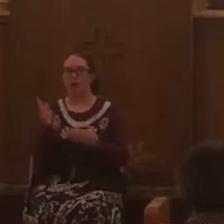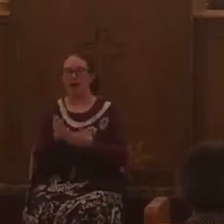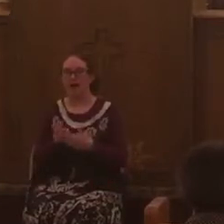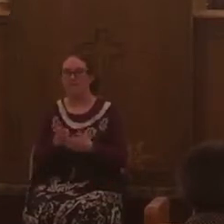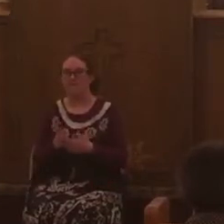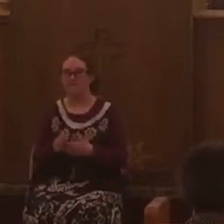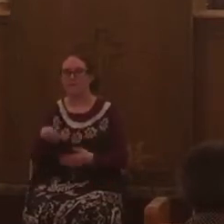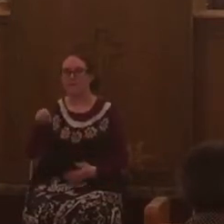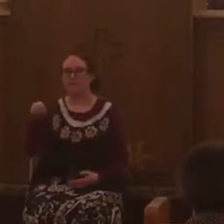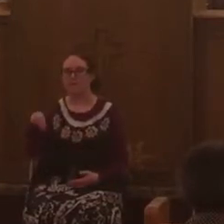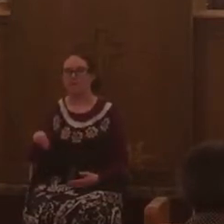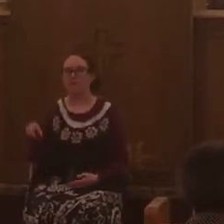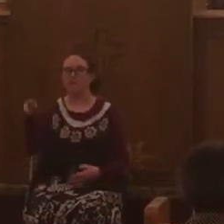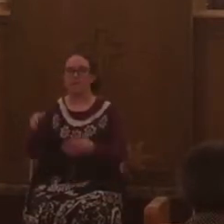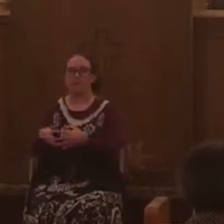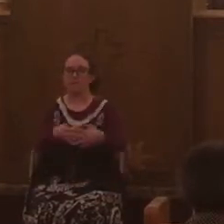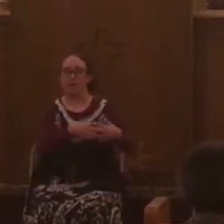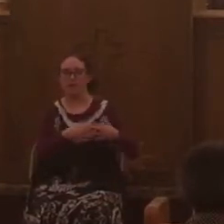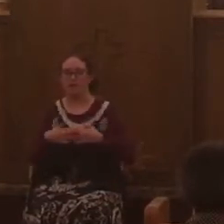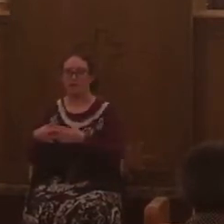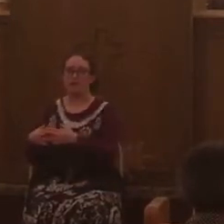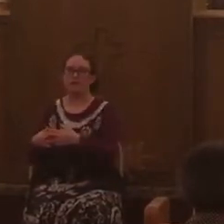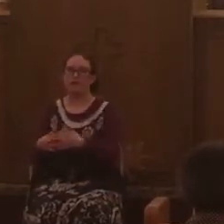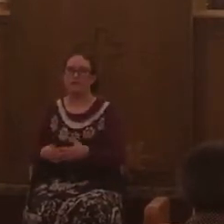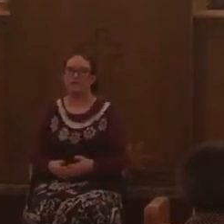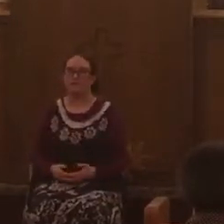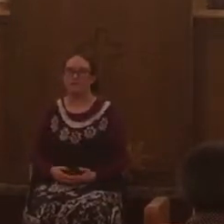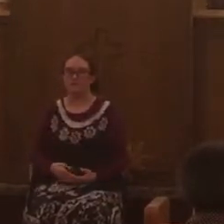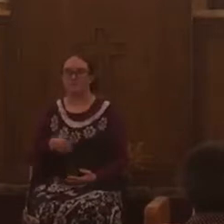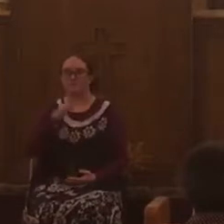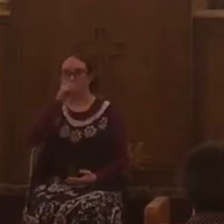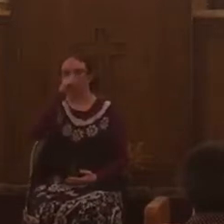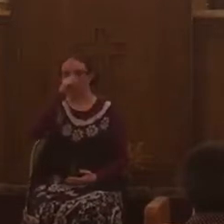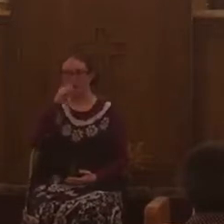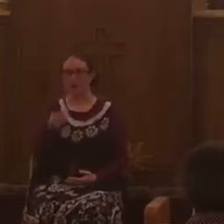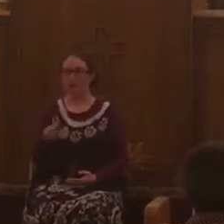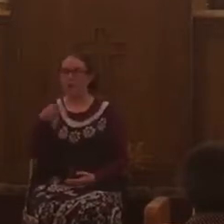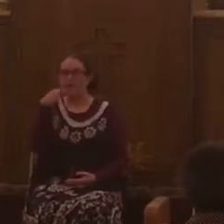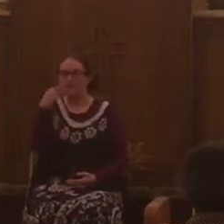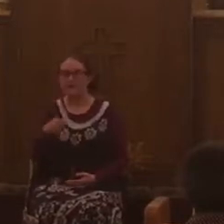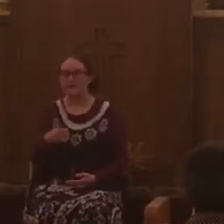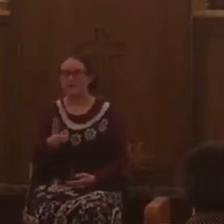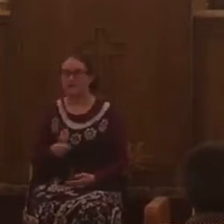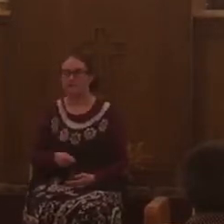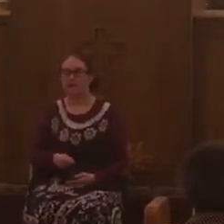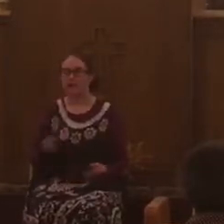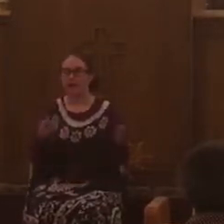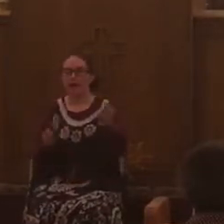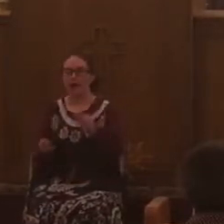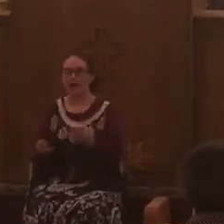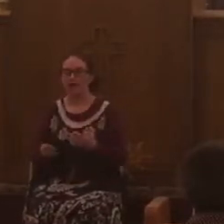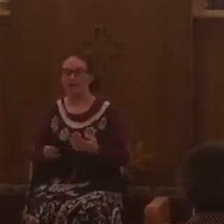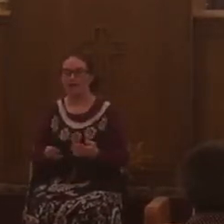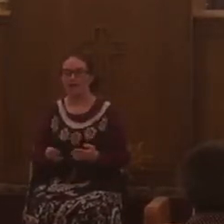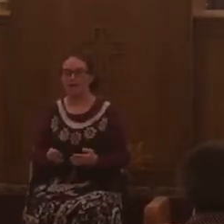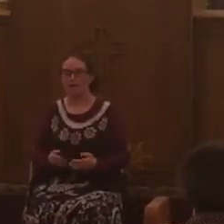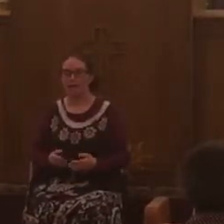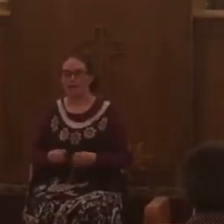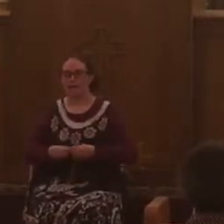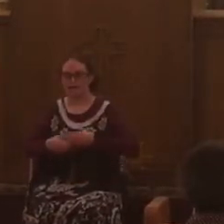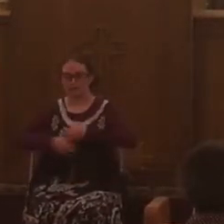a small percentage of people that were getting antidepressants. And now, at this point in time,